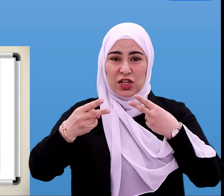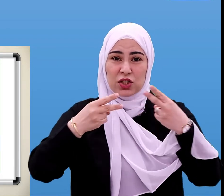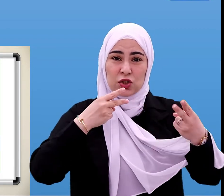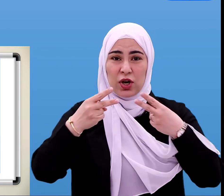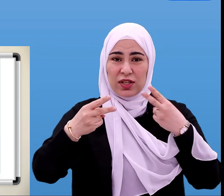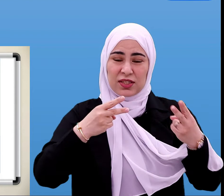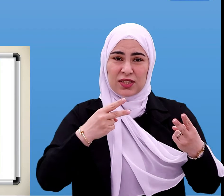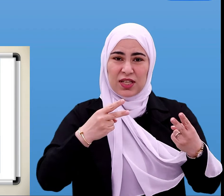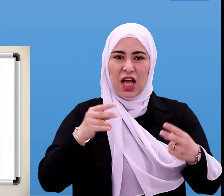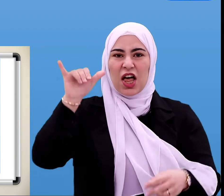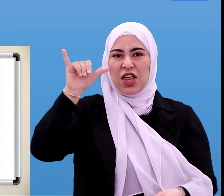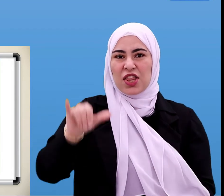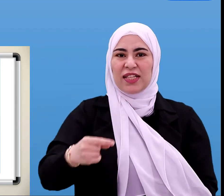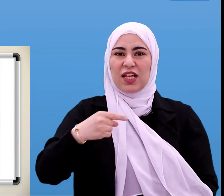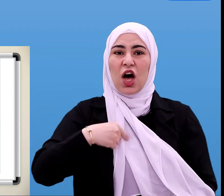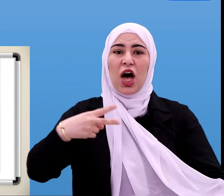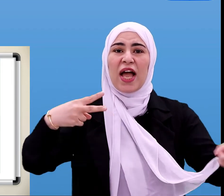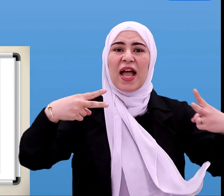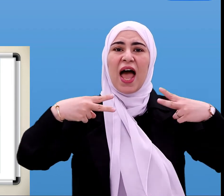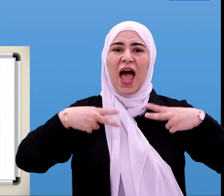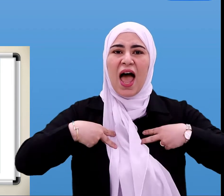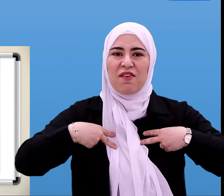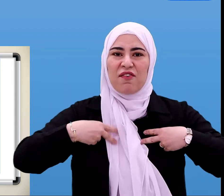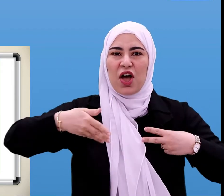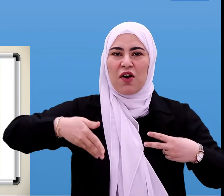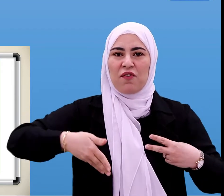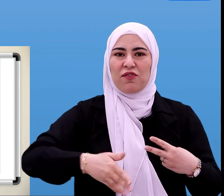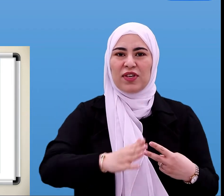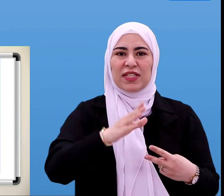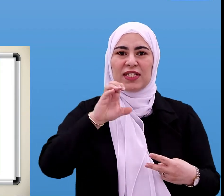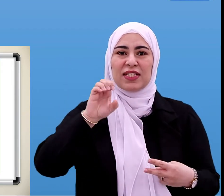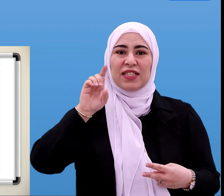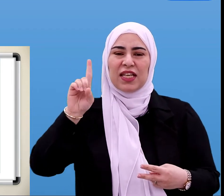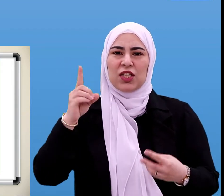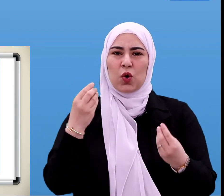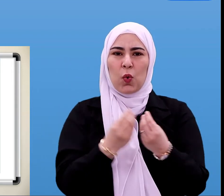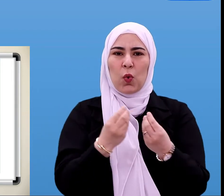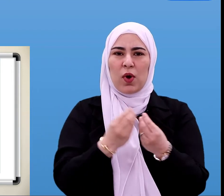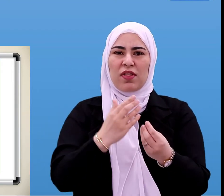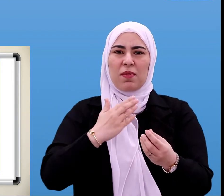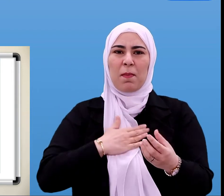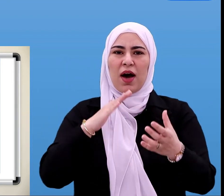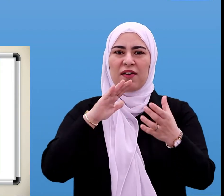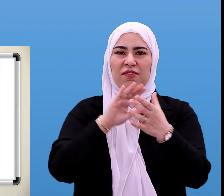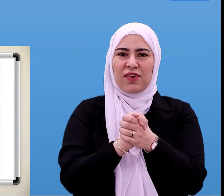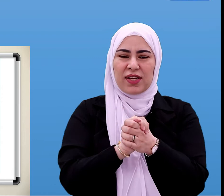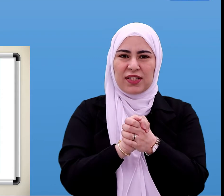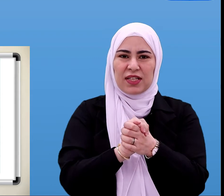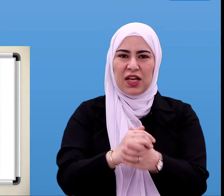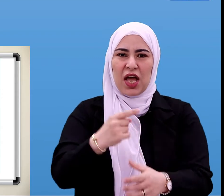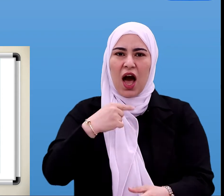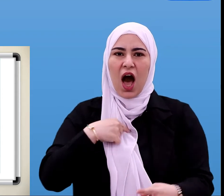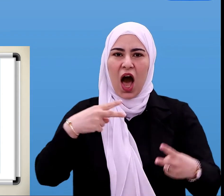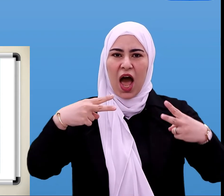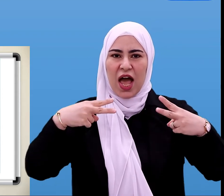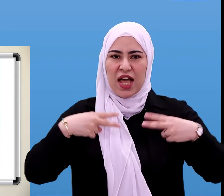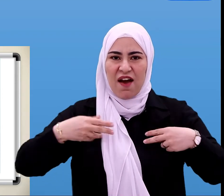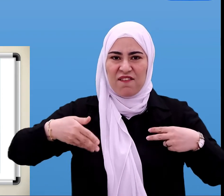So something happened in the past, which is have visited. I have visited this restaurant with my friends, and it